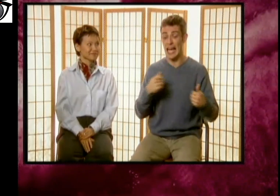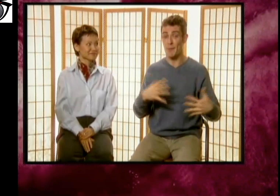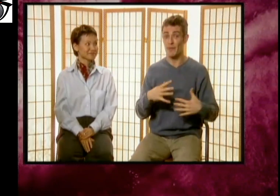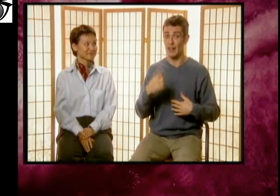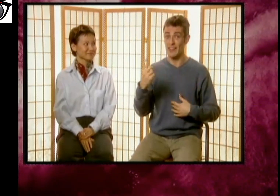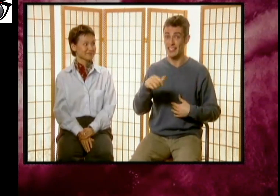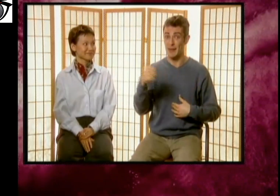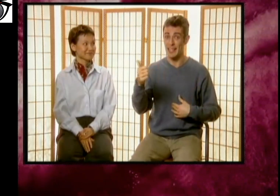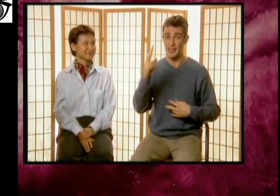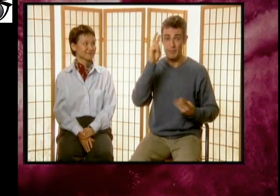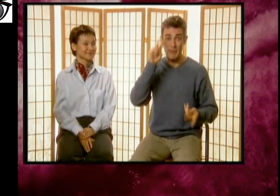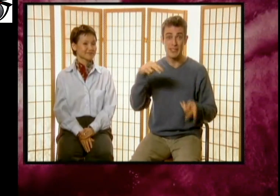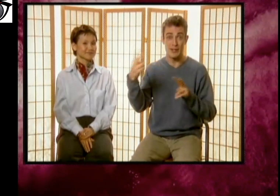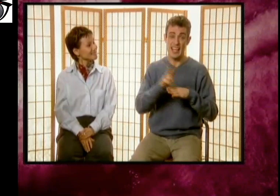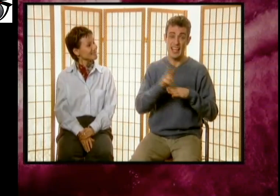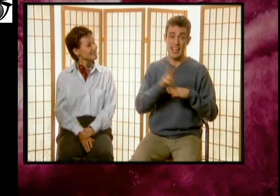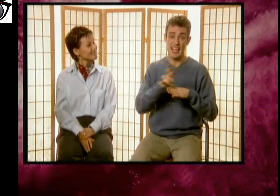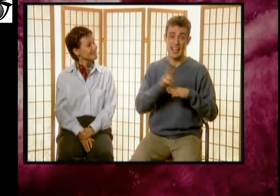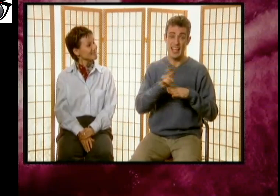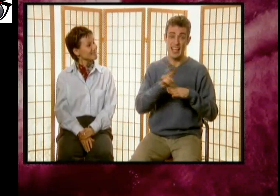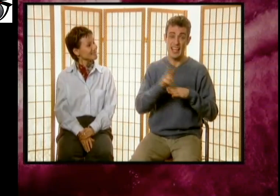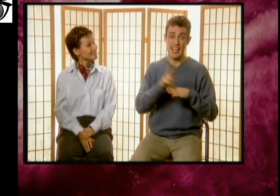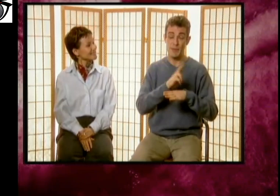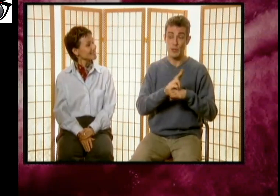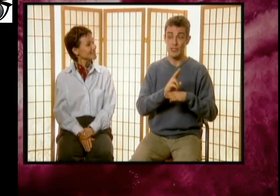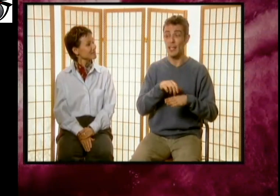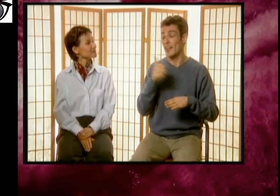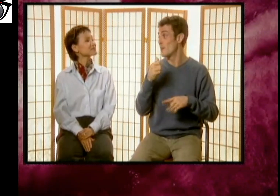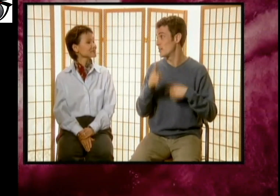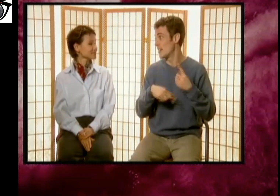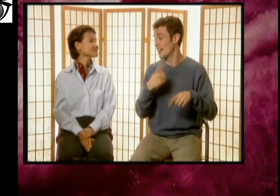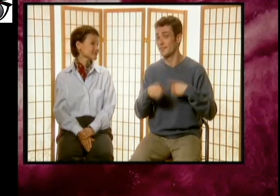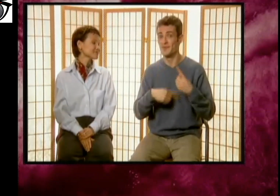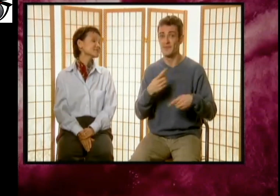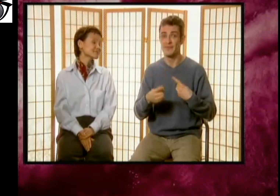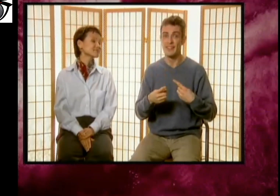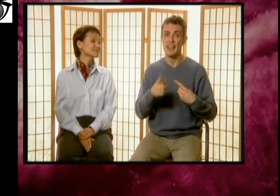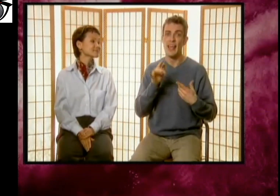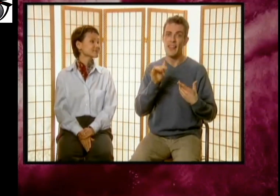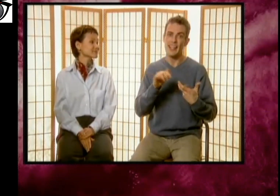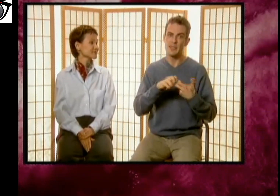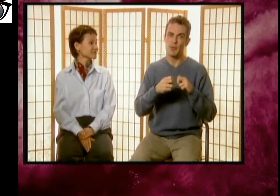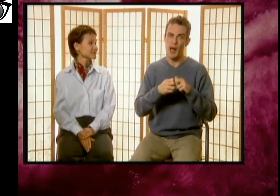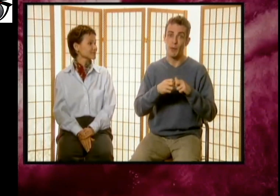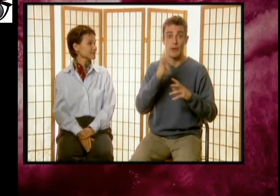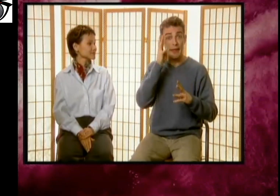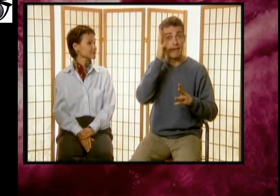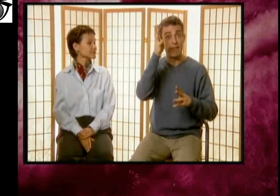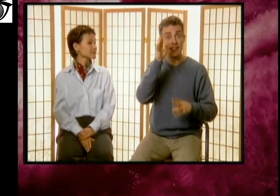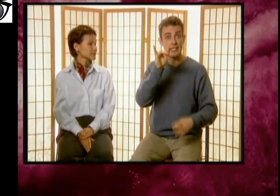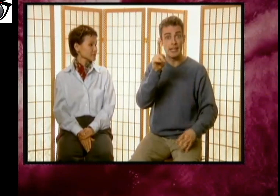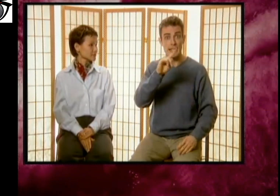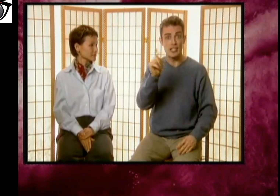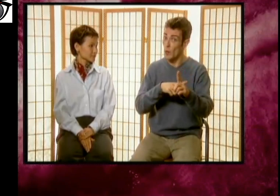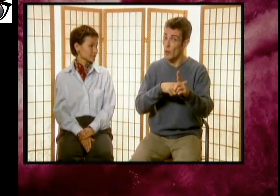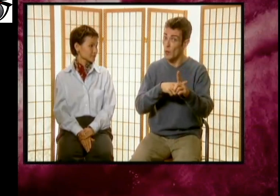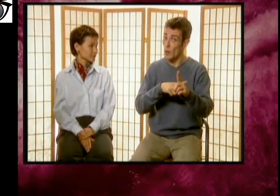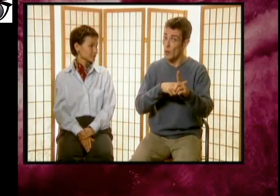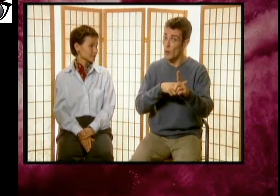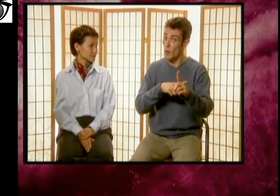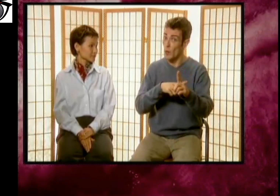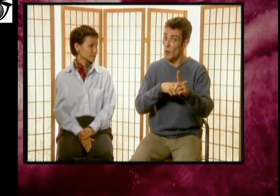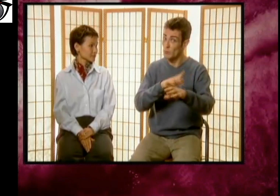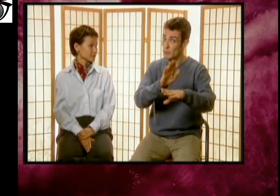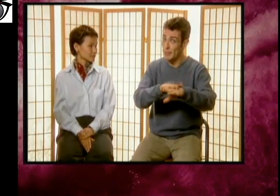nice, and I'm afraid that somebody else might misunderstand me and think I'm using another sign. That's a problem with inventing